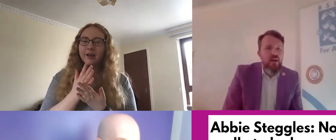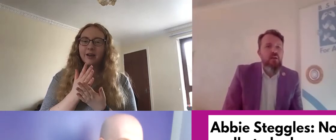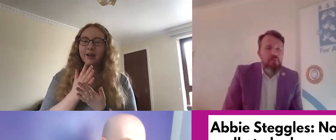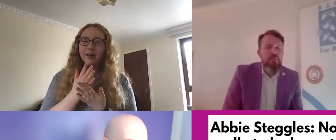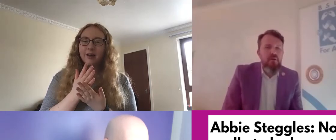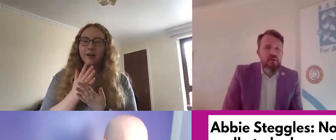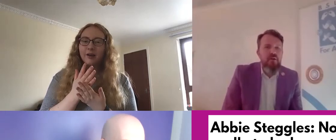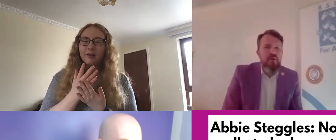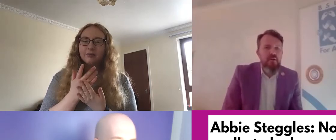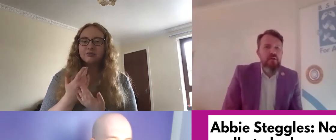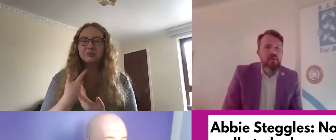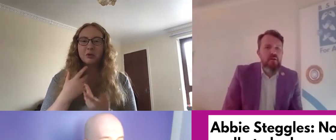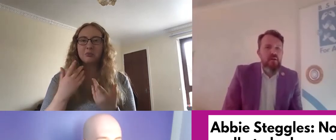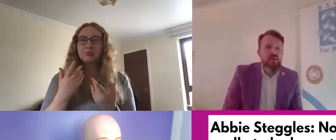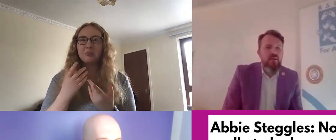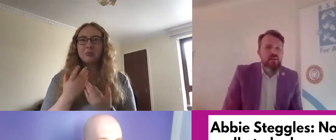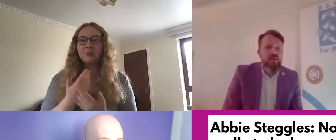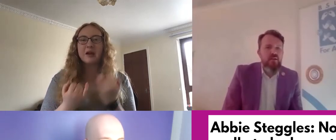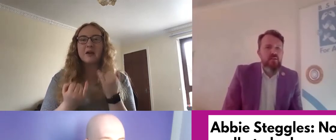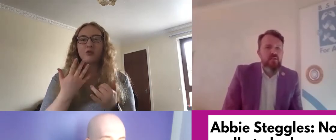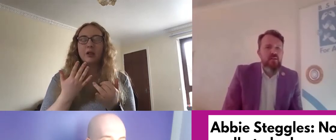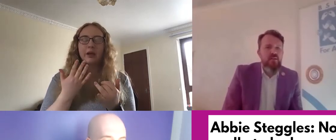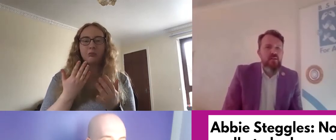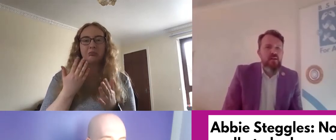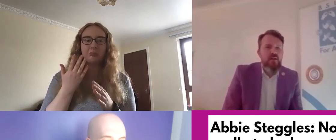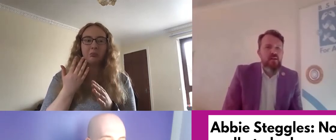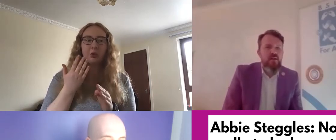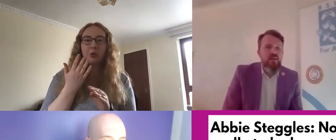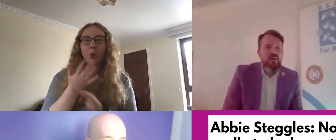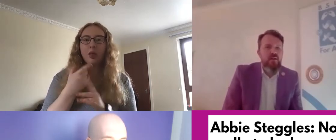Not really, to be honest. Um,